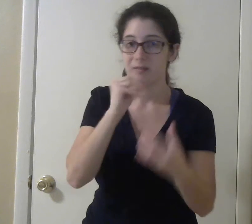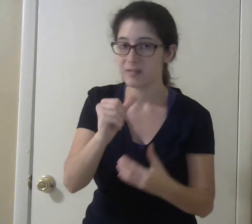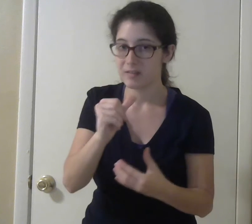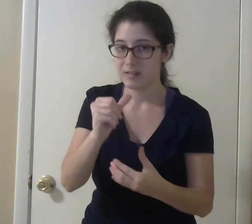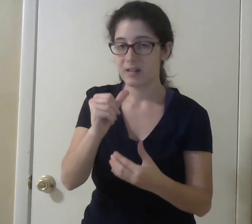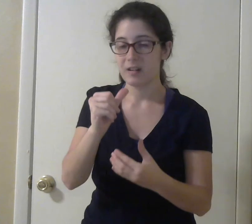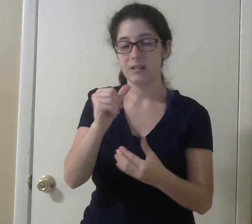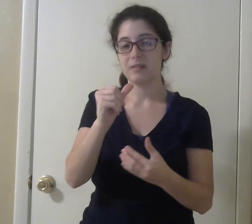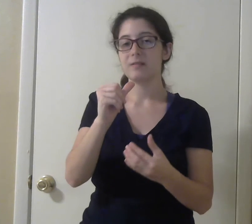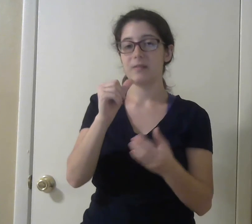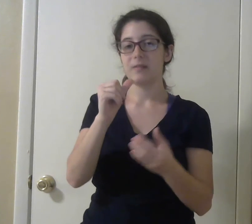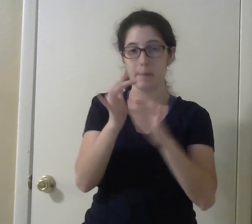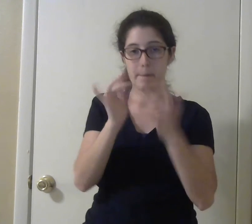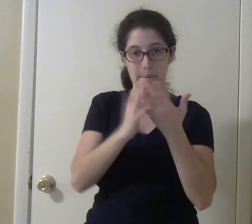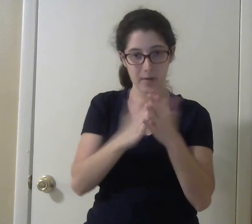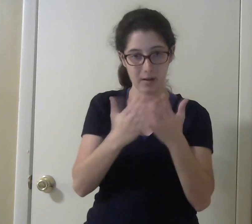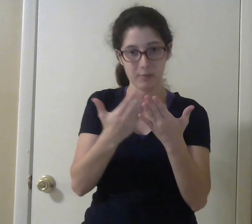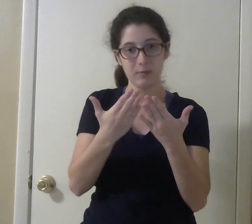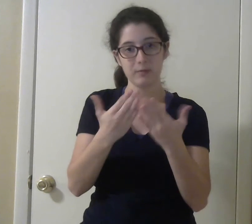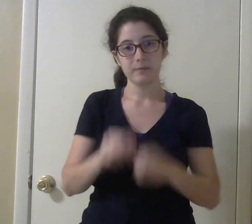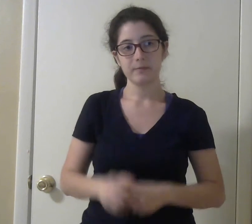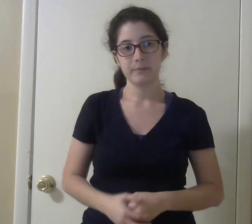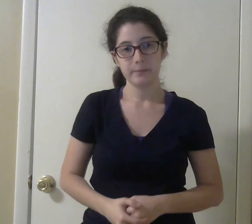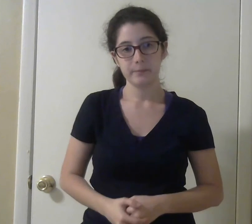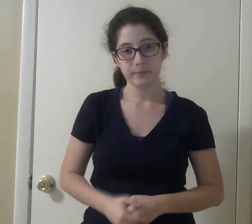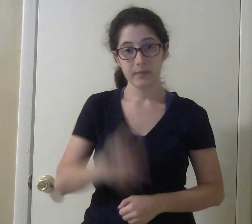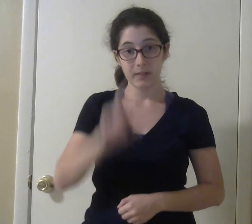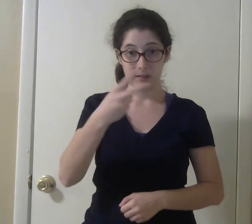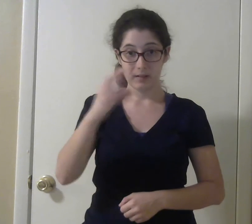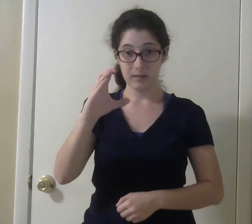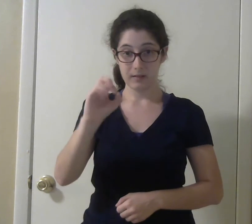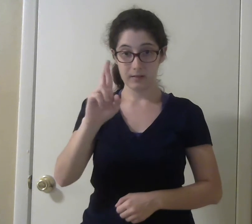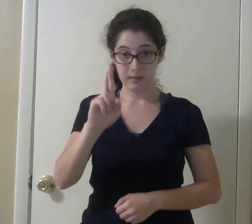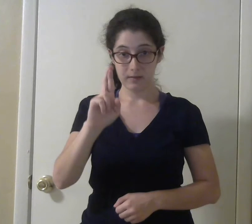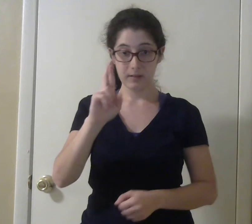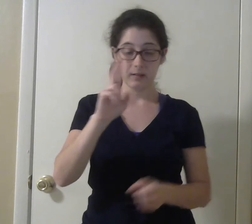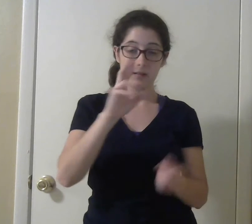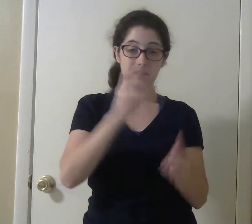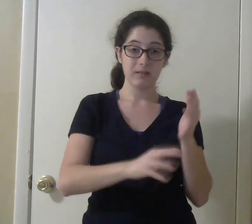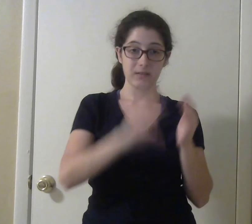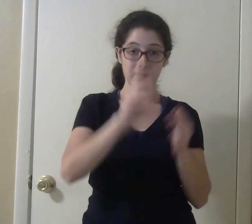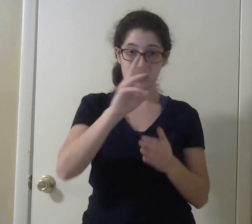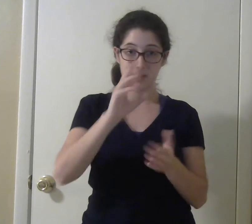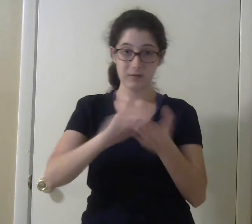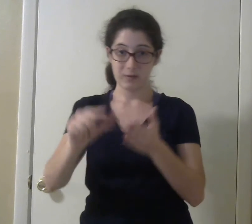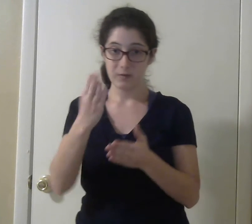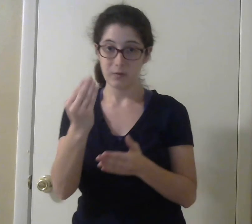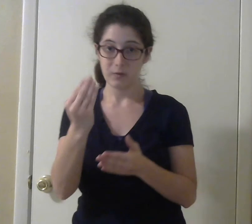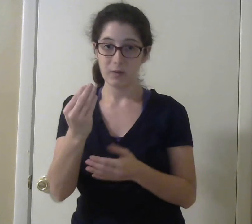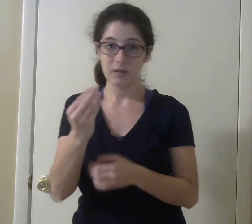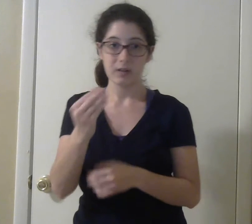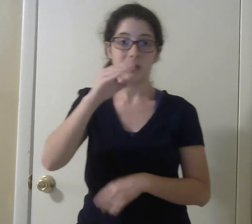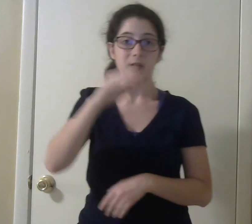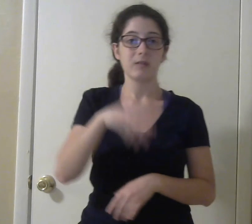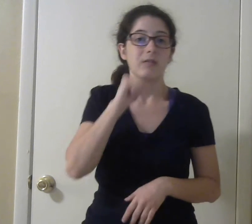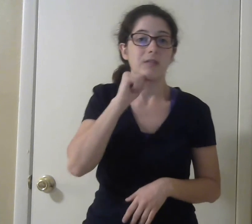disobey a text. And 2 Corinthians 6:14, do not be unequally yoked with unbelievers, ties in